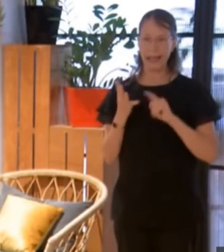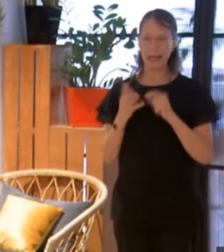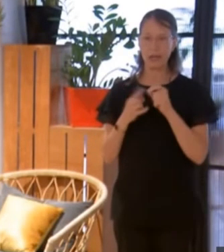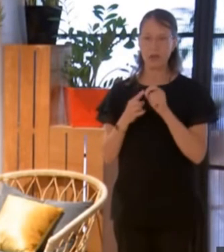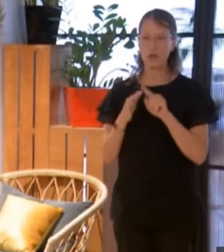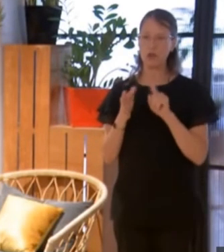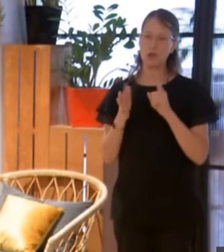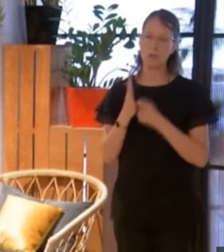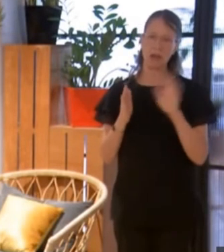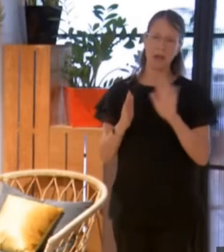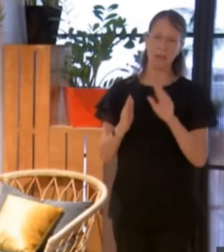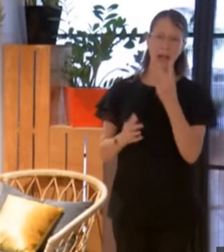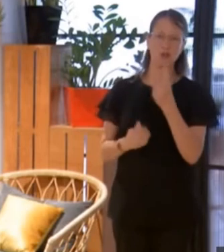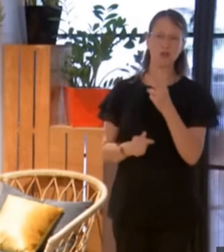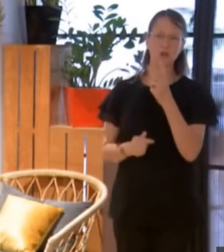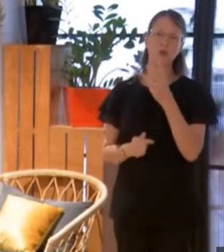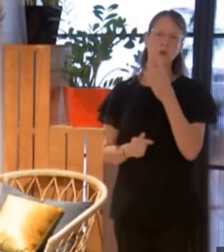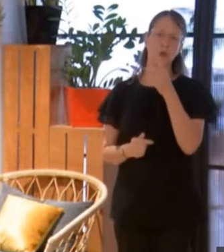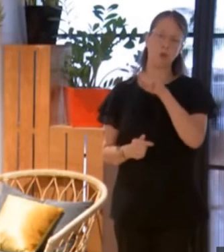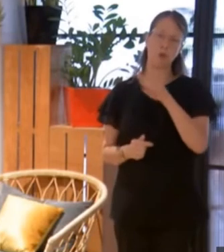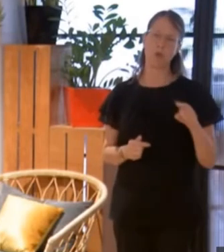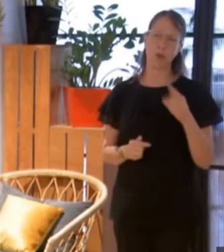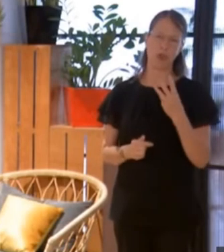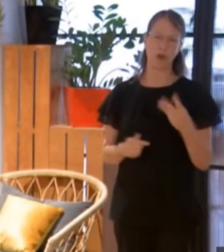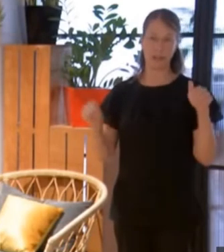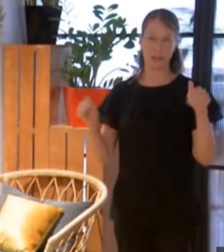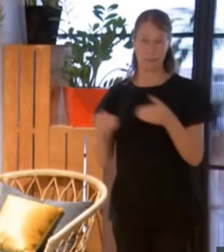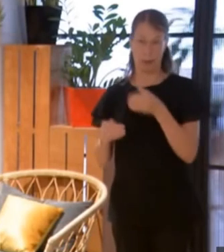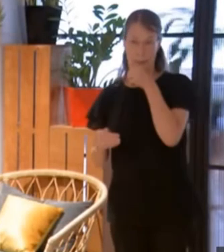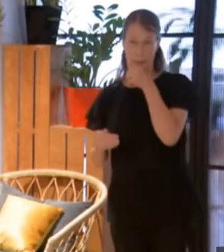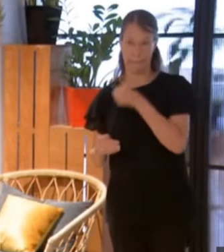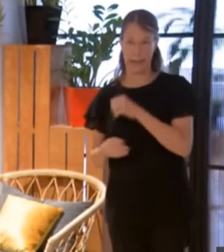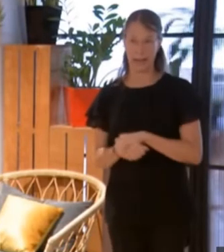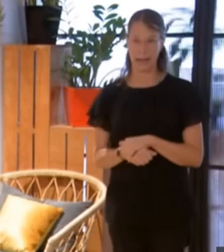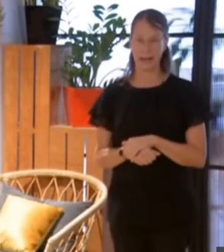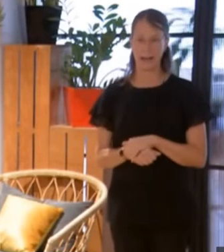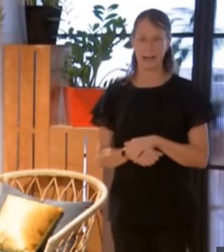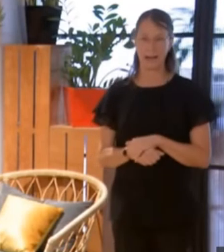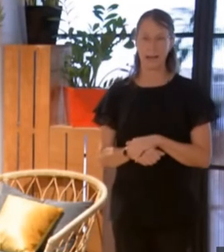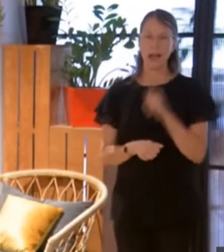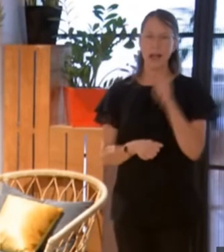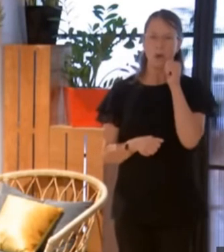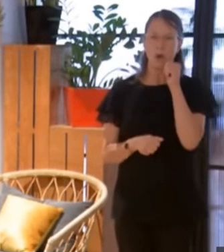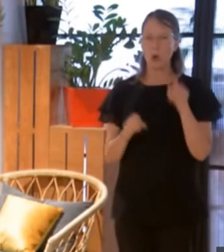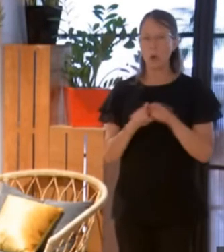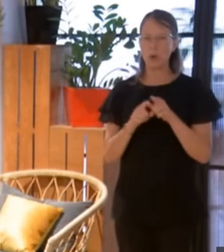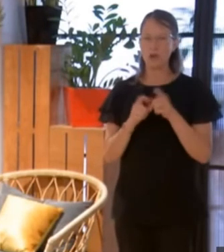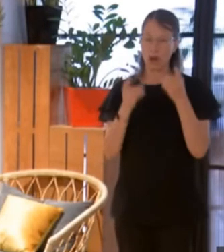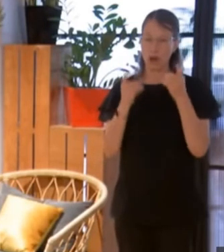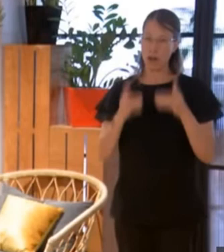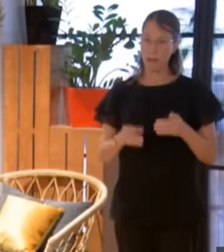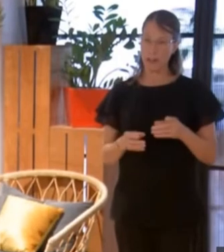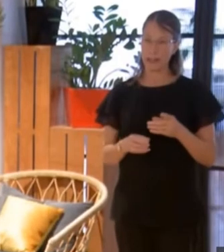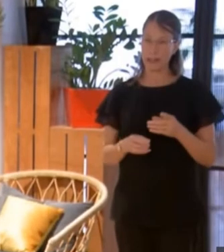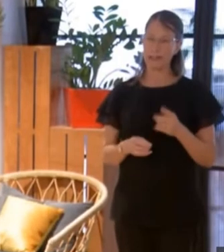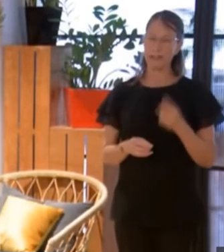male counterparts. And we know that women only make up 1/3 of directors on our ASX